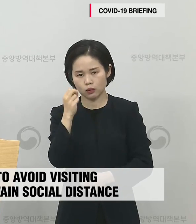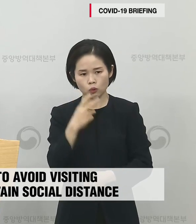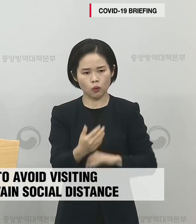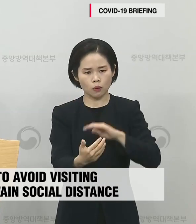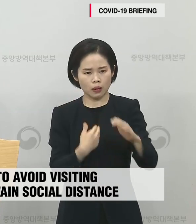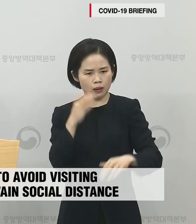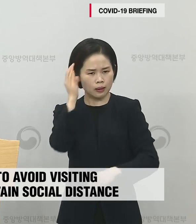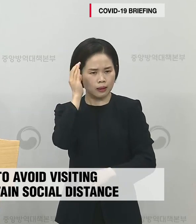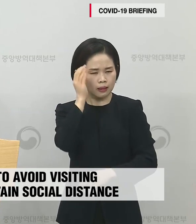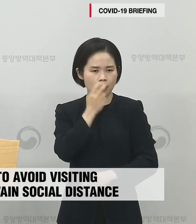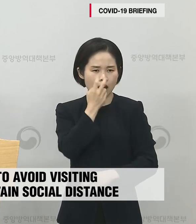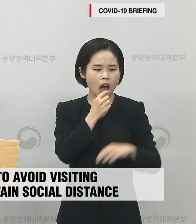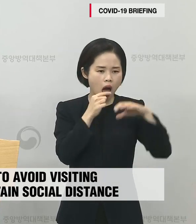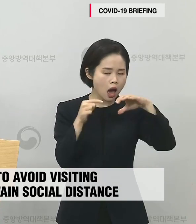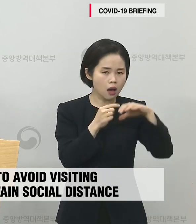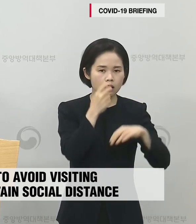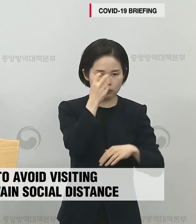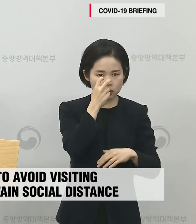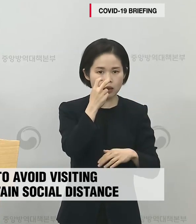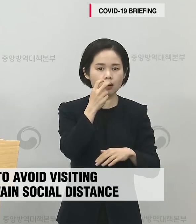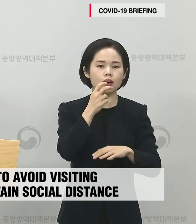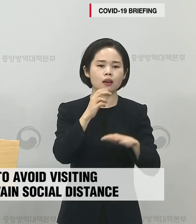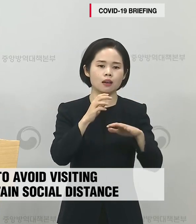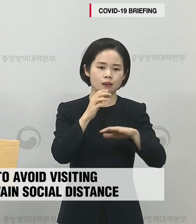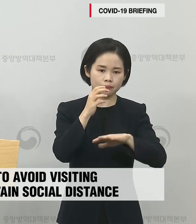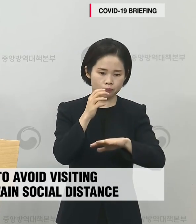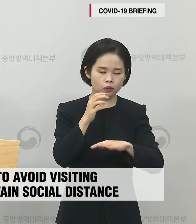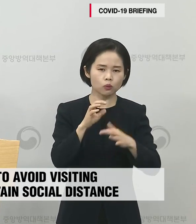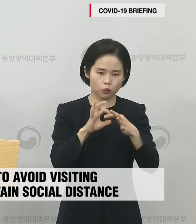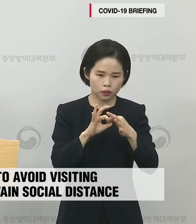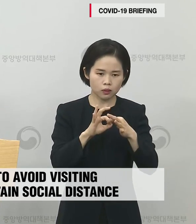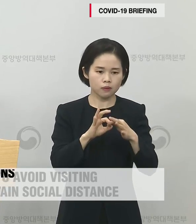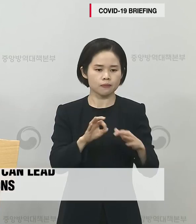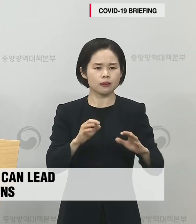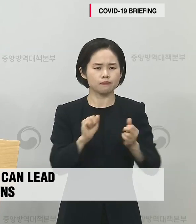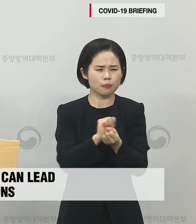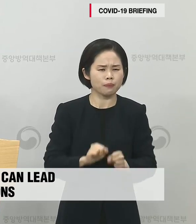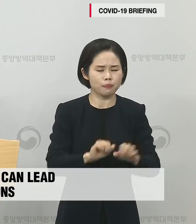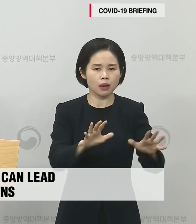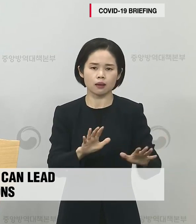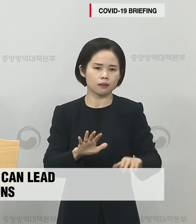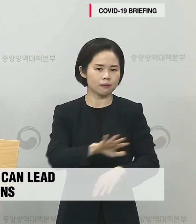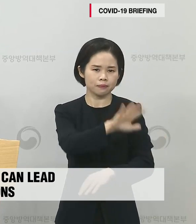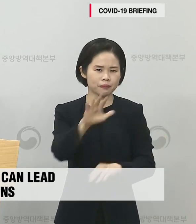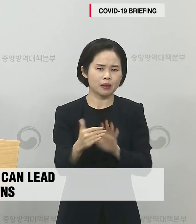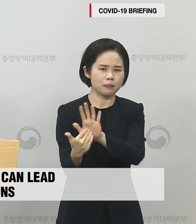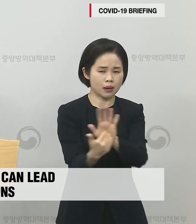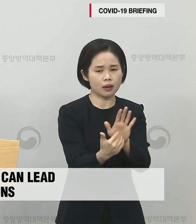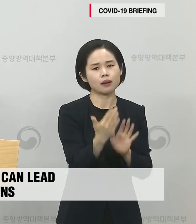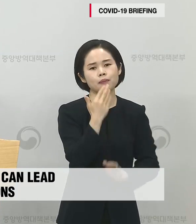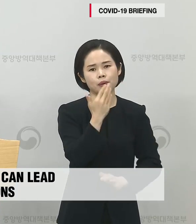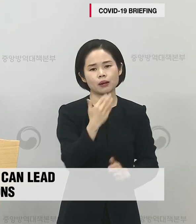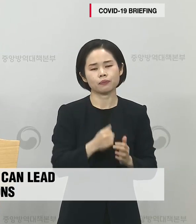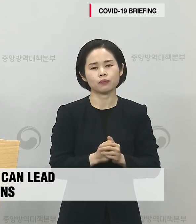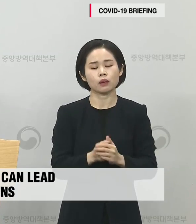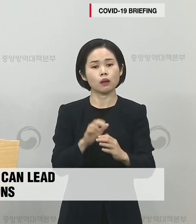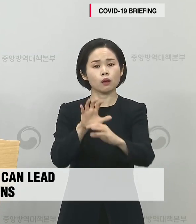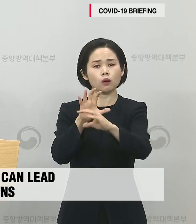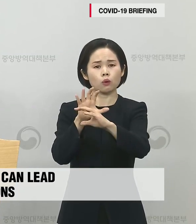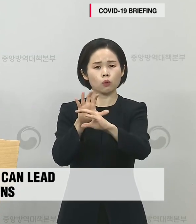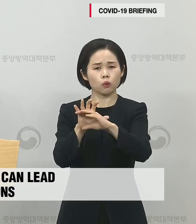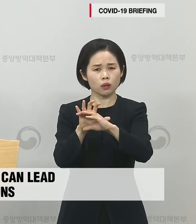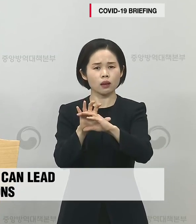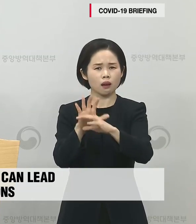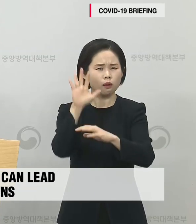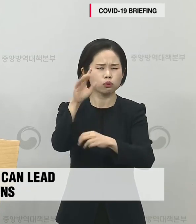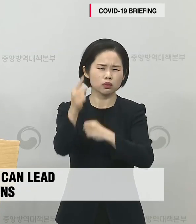that keeping personal hygiene, keeping distancing, and keeping the wearing of the face mask masks could help us in curbing